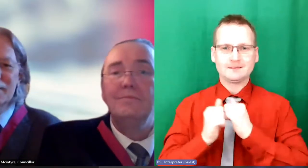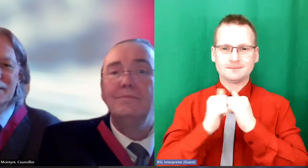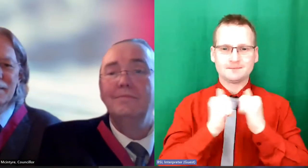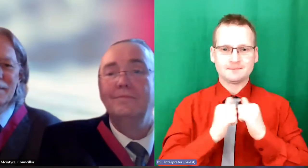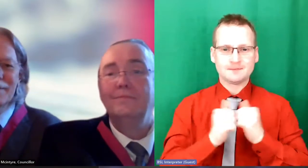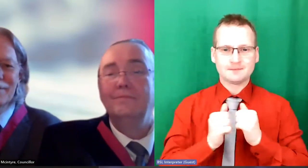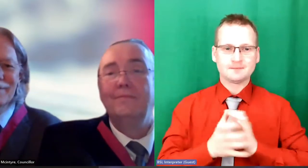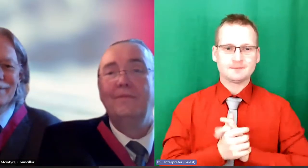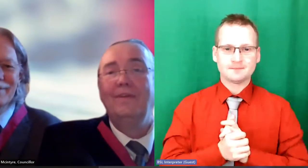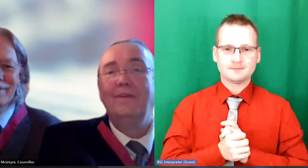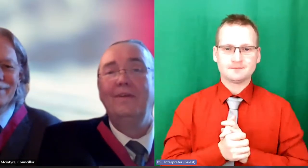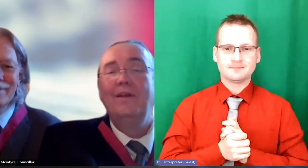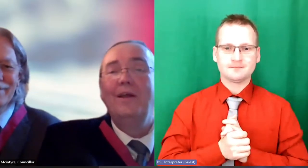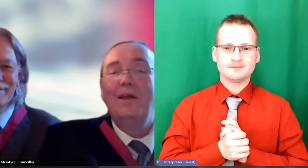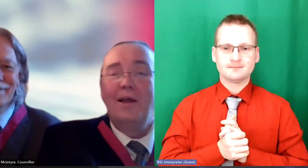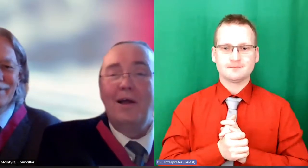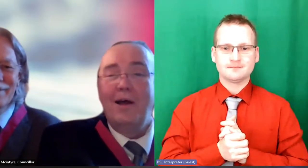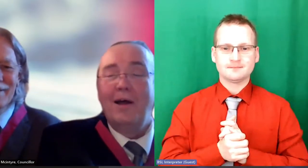Agreed.